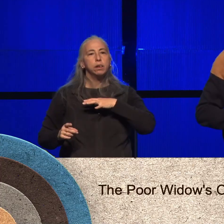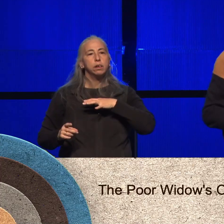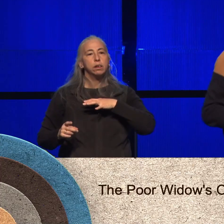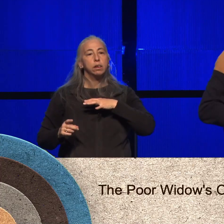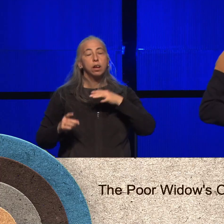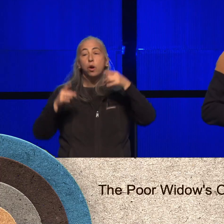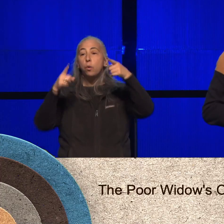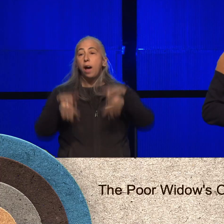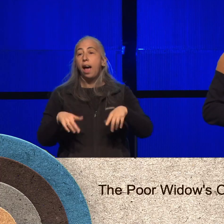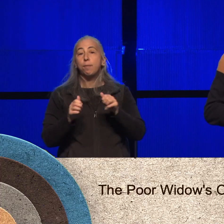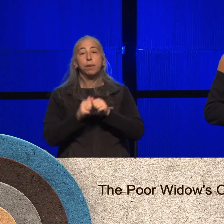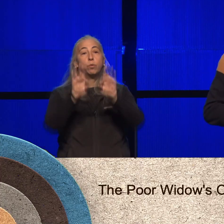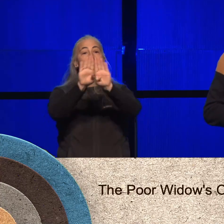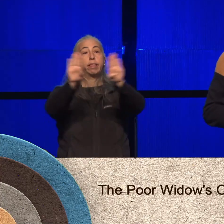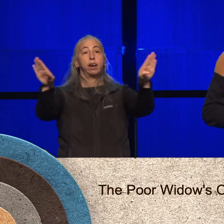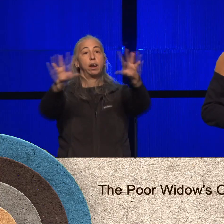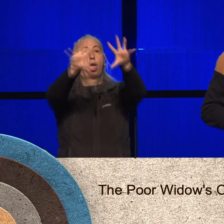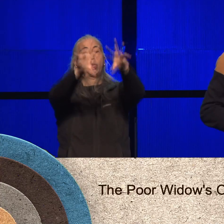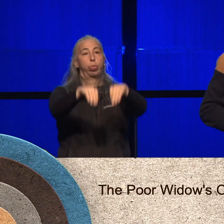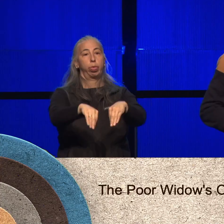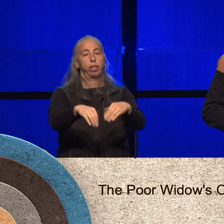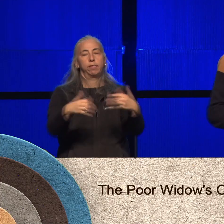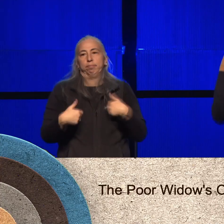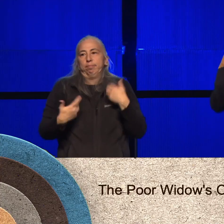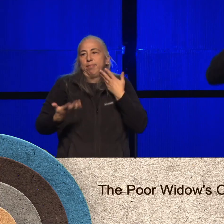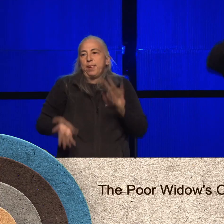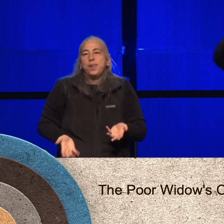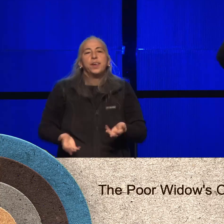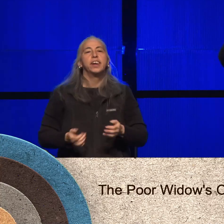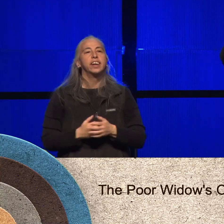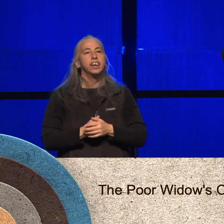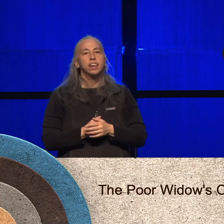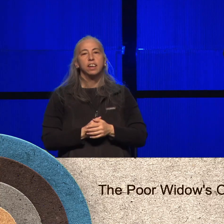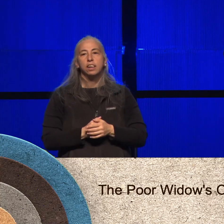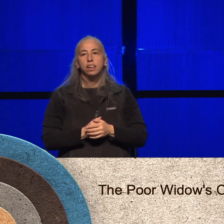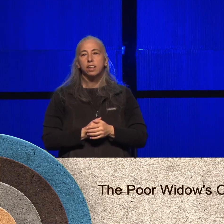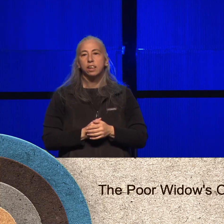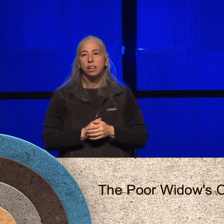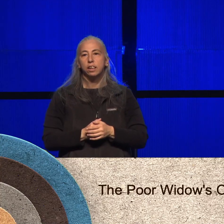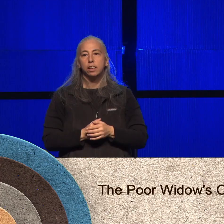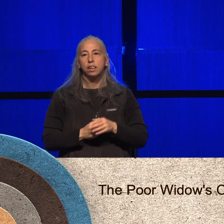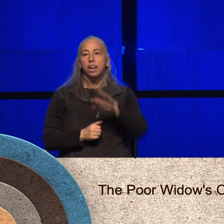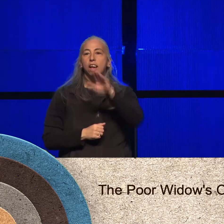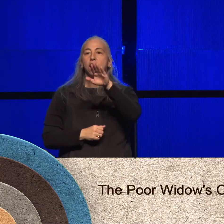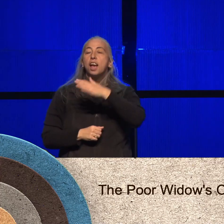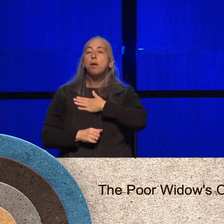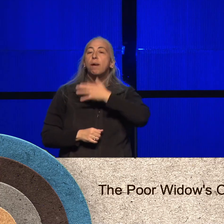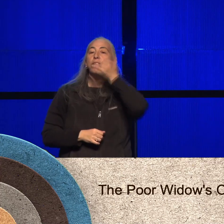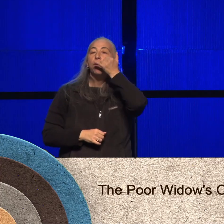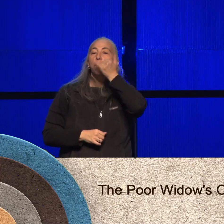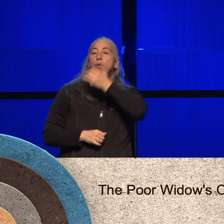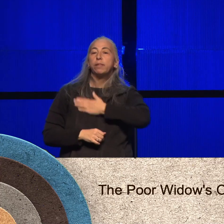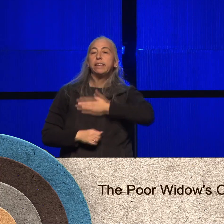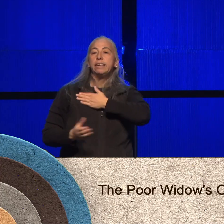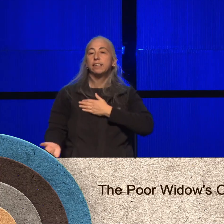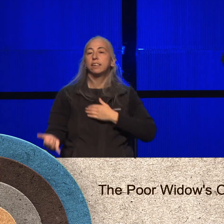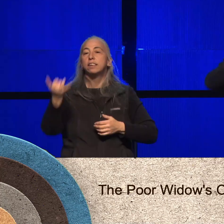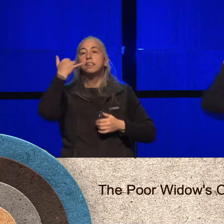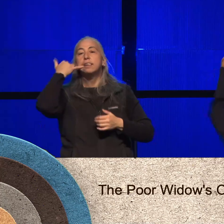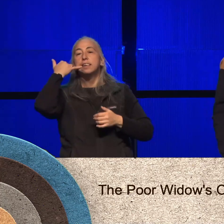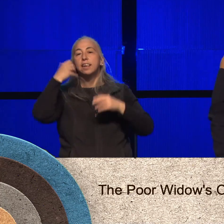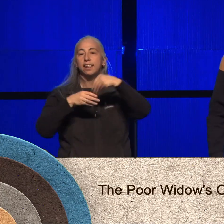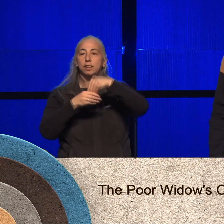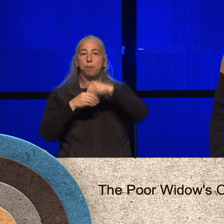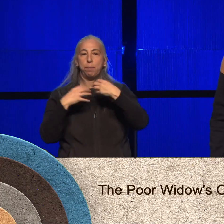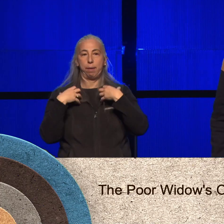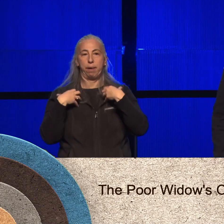screen, by the way, but we just lost everything. He looks at, and if somebody wants to hand me my phone, Tim, that's in the back, it's in my backpack there,